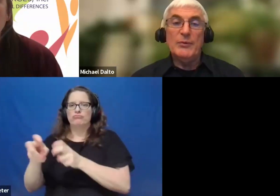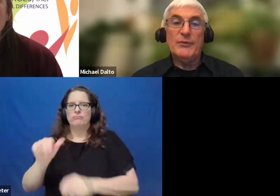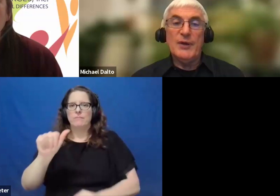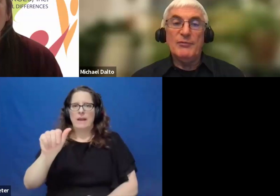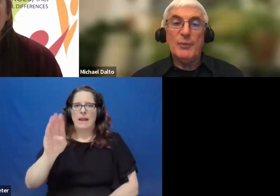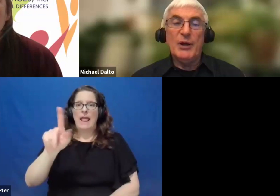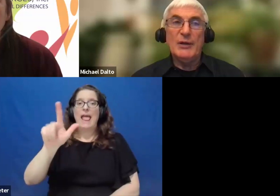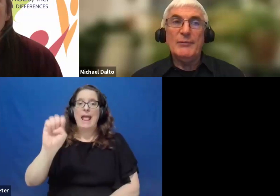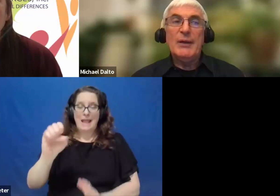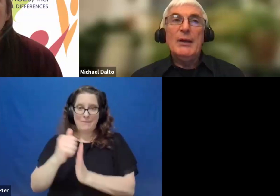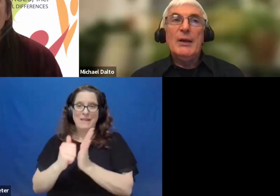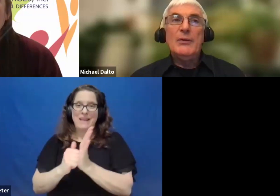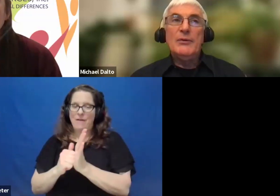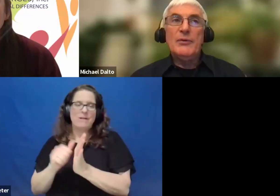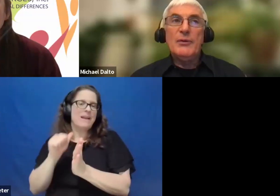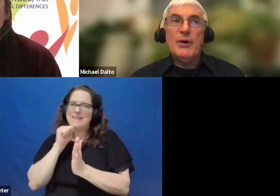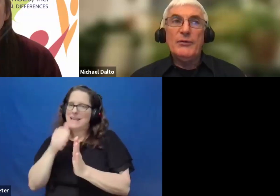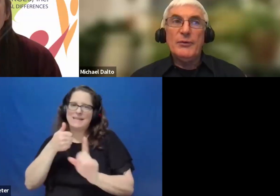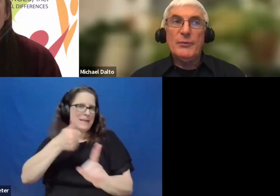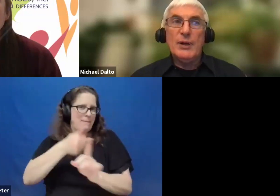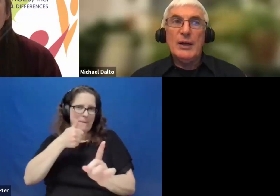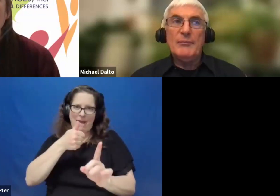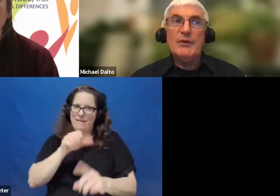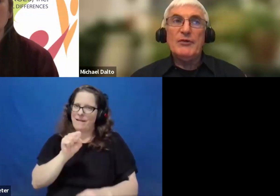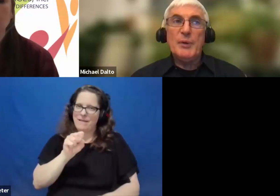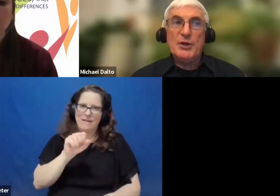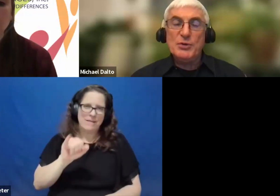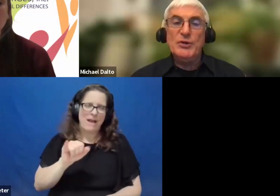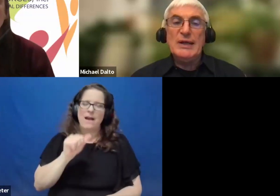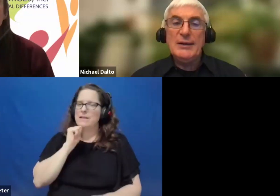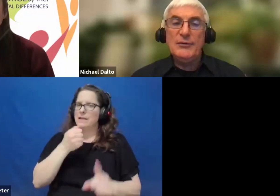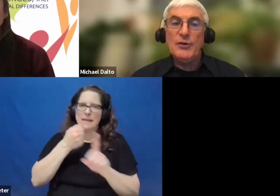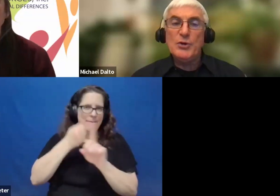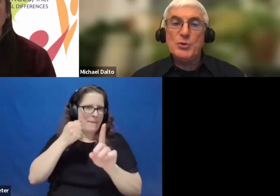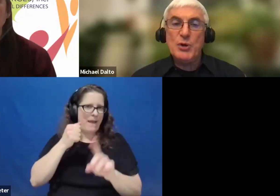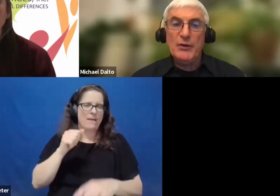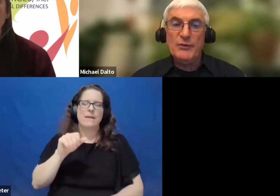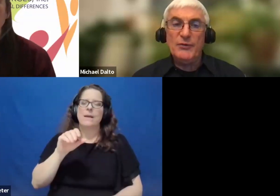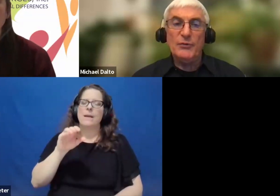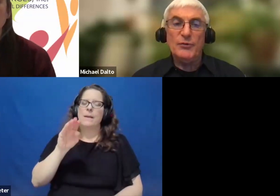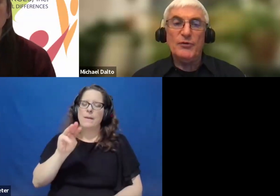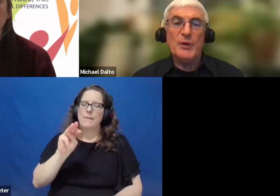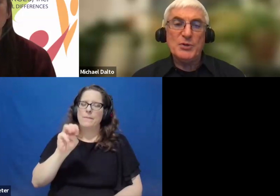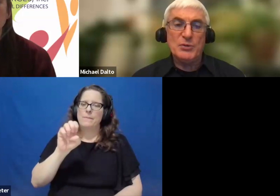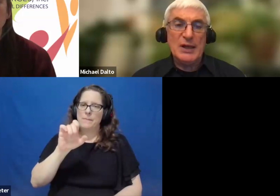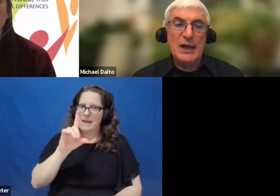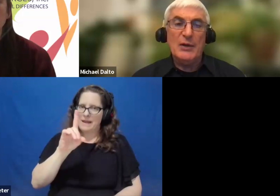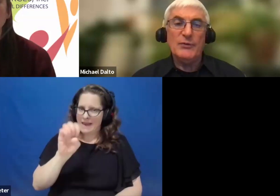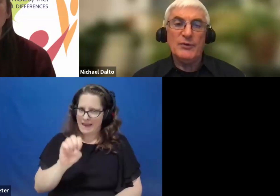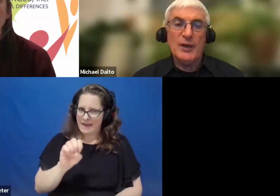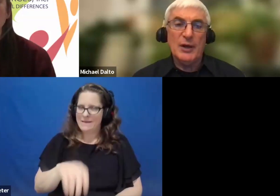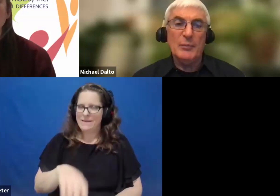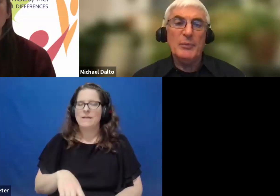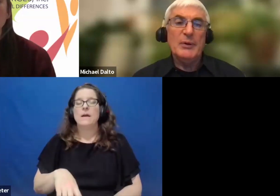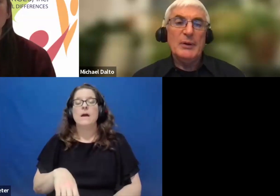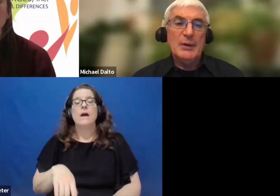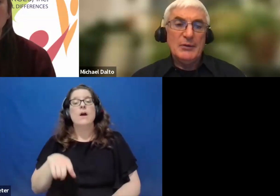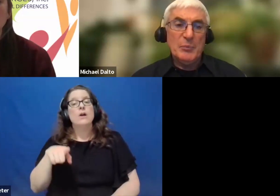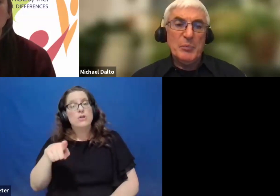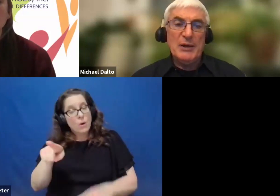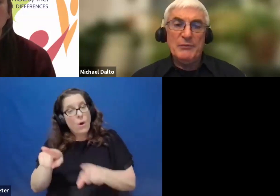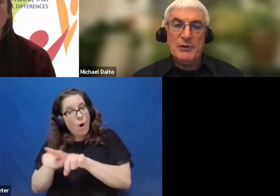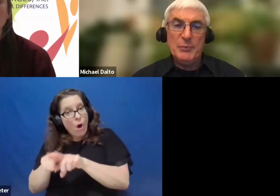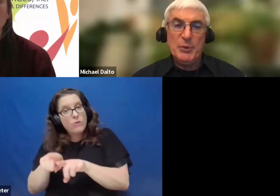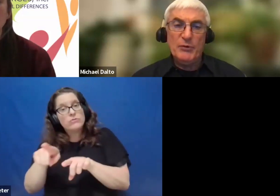be able to save money. There are also special needs trusts. Those are special accounts set up